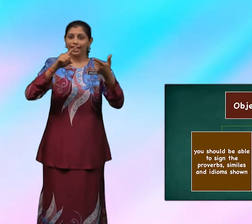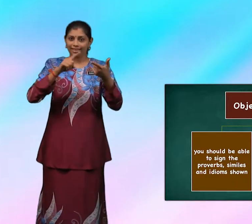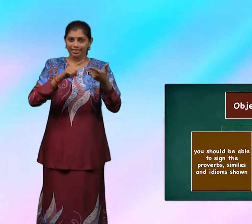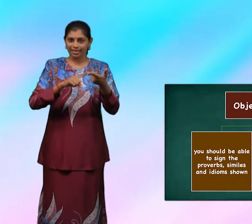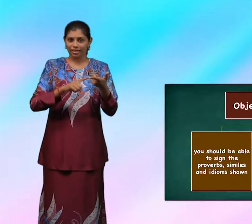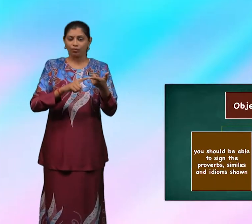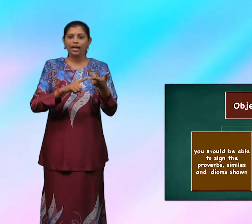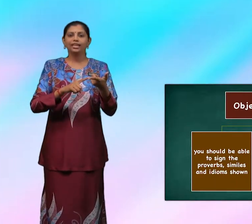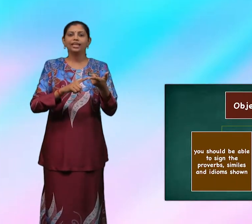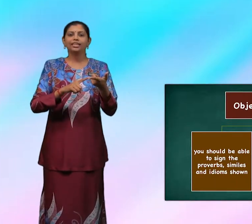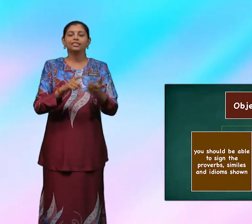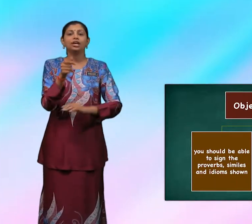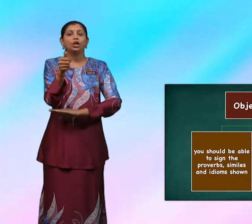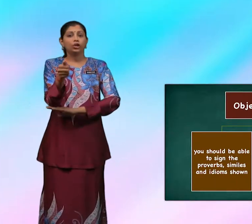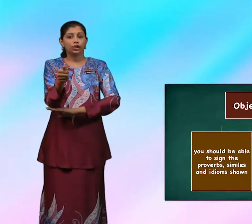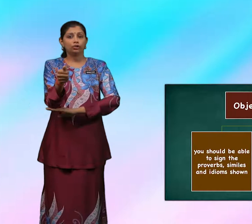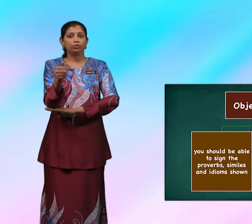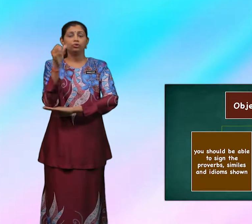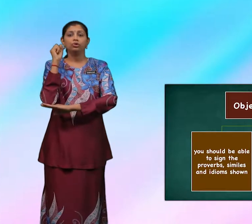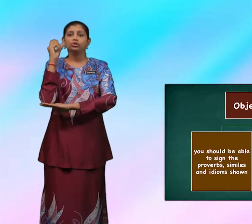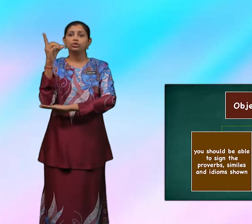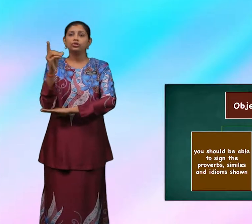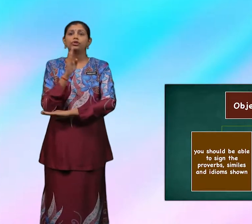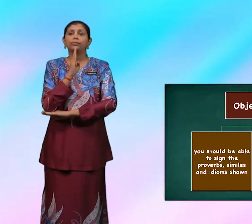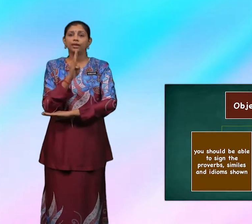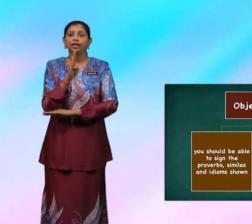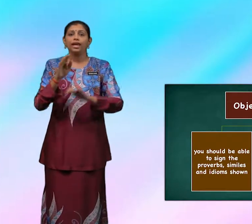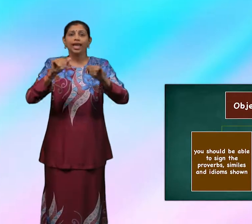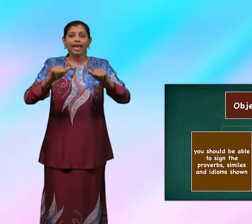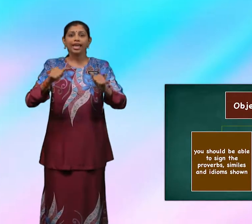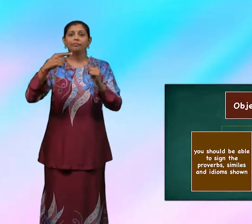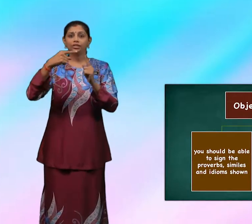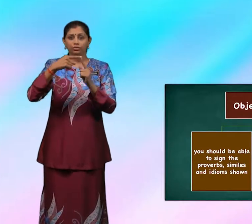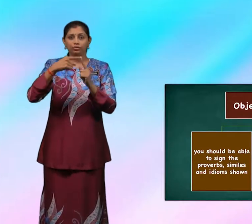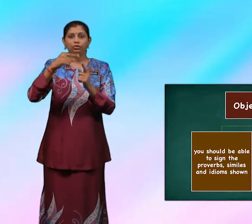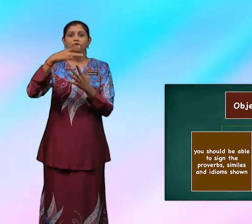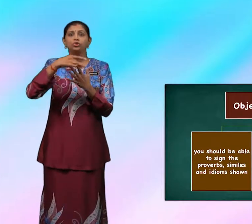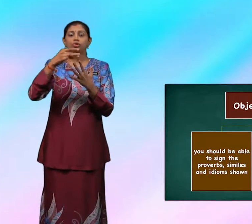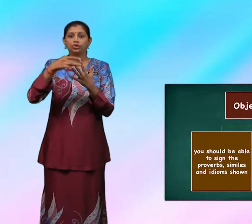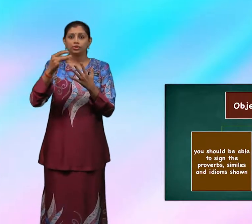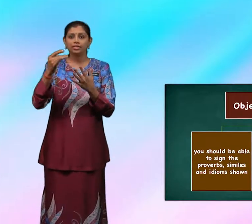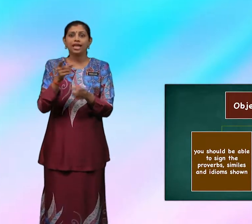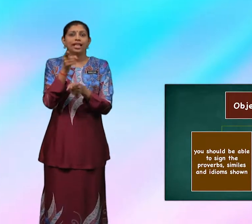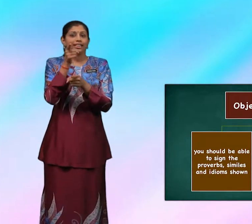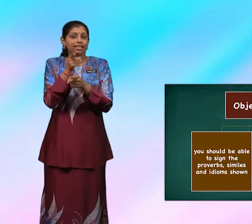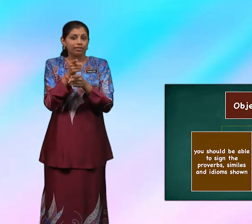And the second one is you should be able to choose the